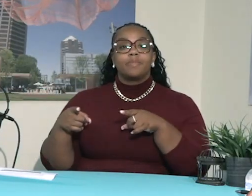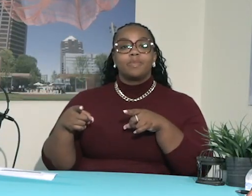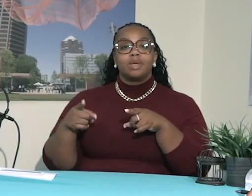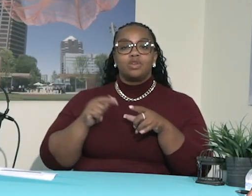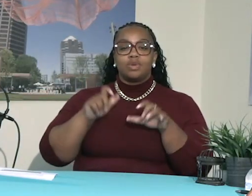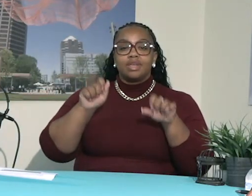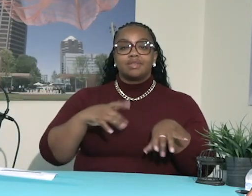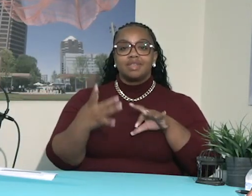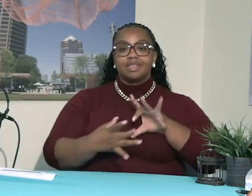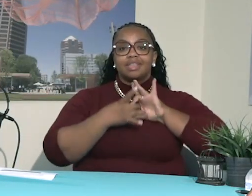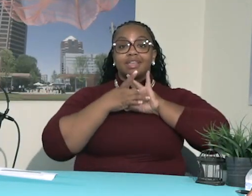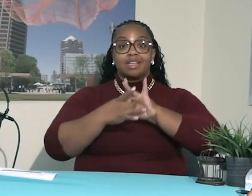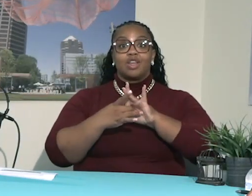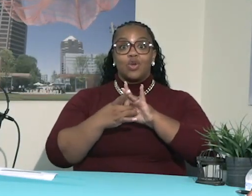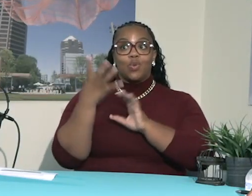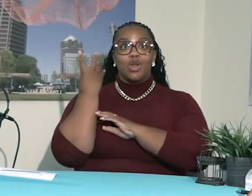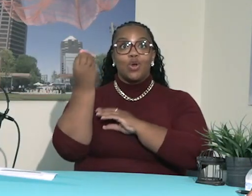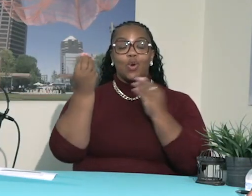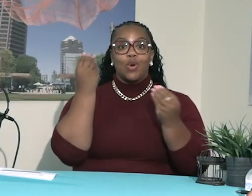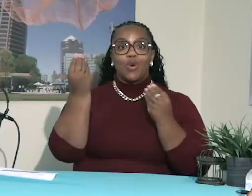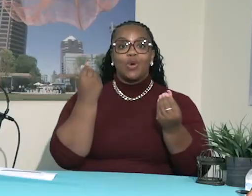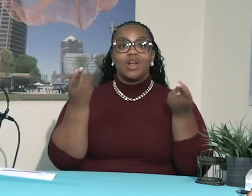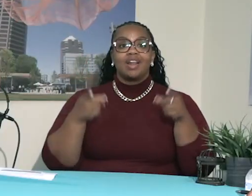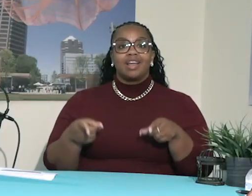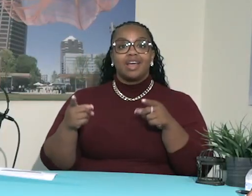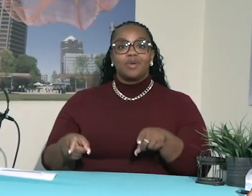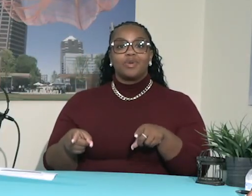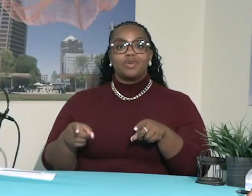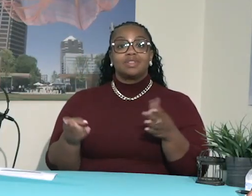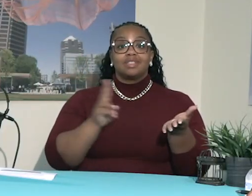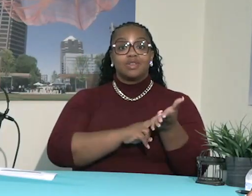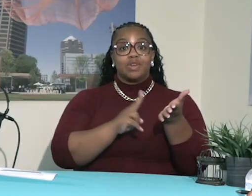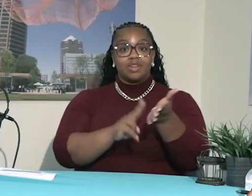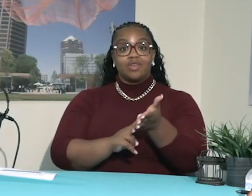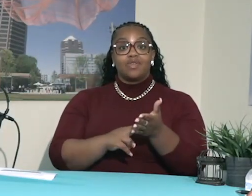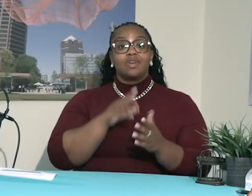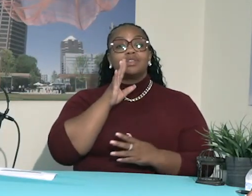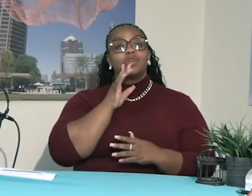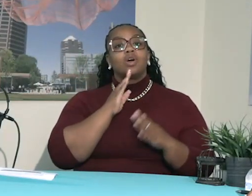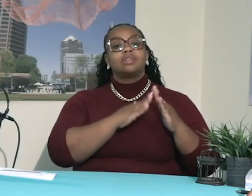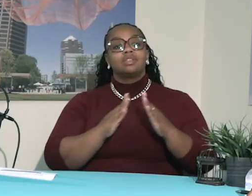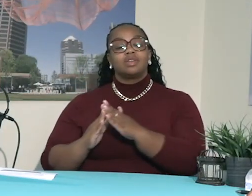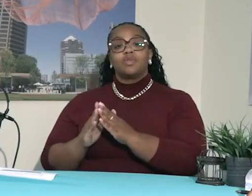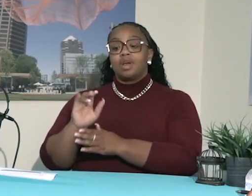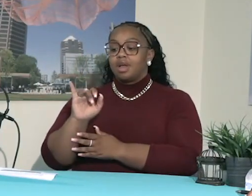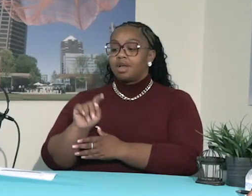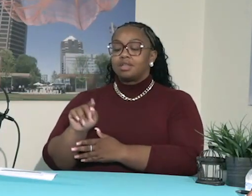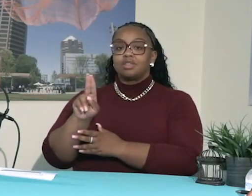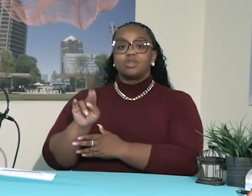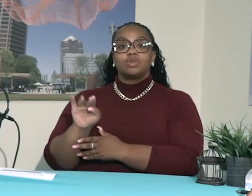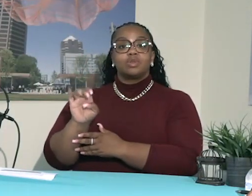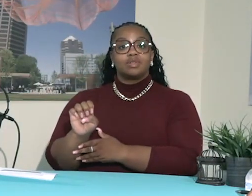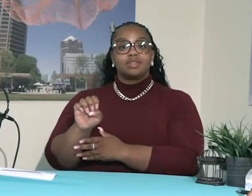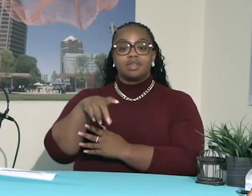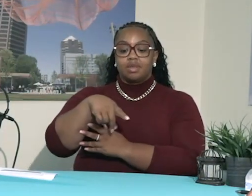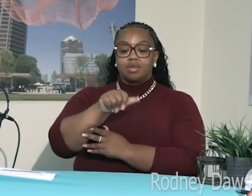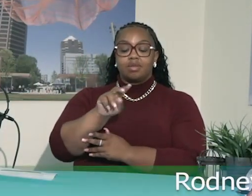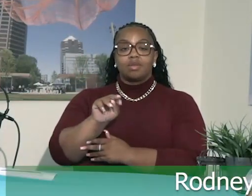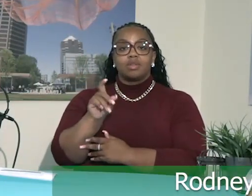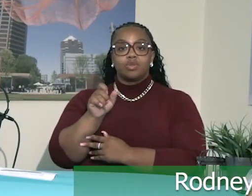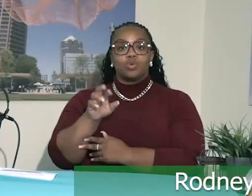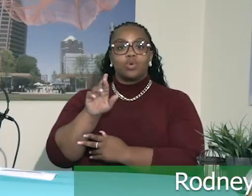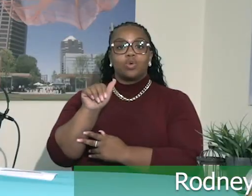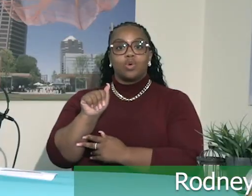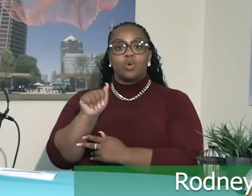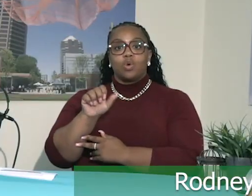in the know while you're on the go. Subscribe to Talk City on iTunes, Pandora, or SoundCloud so you can keep up with what's going